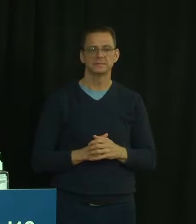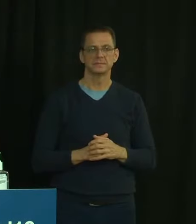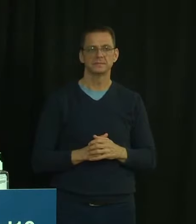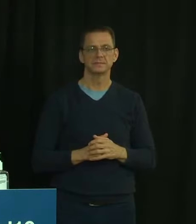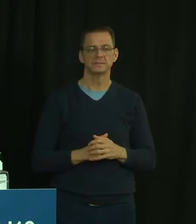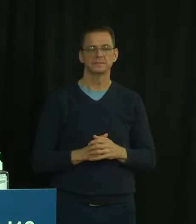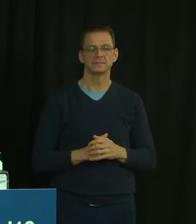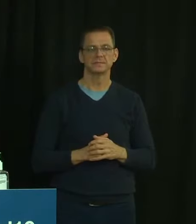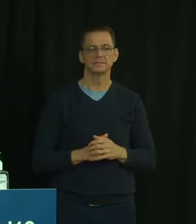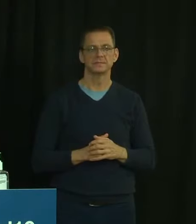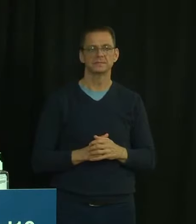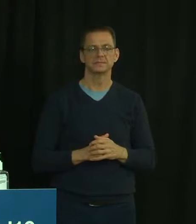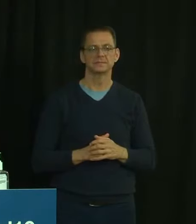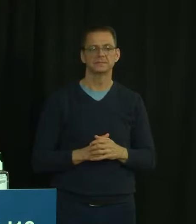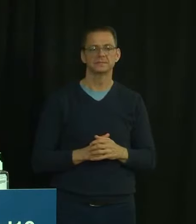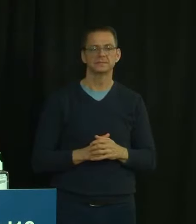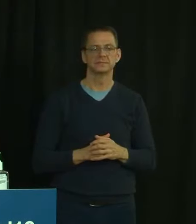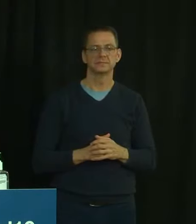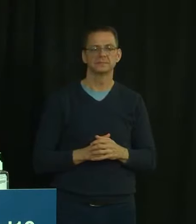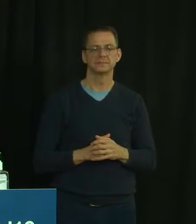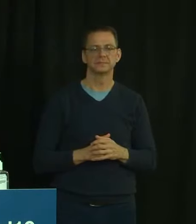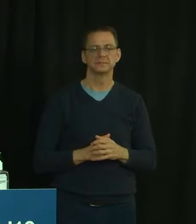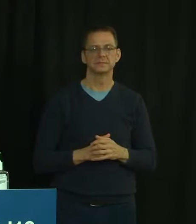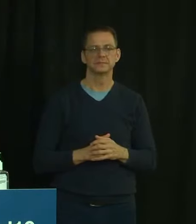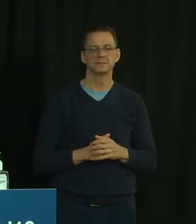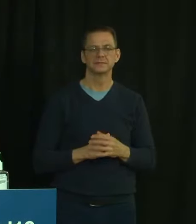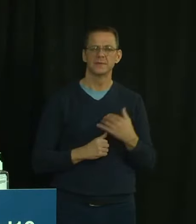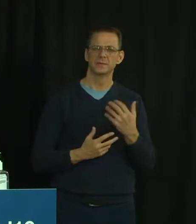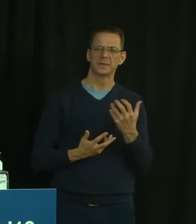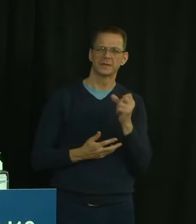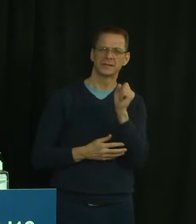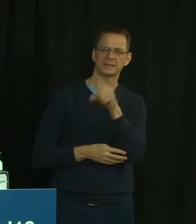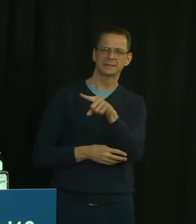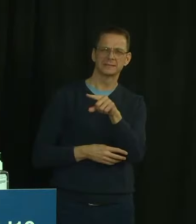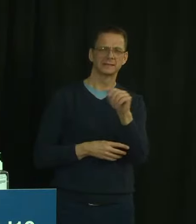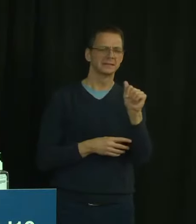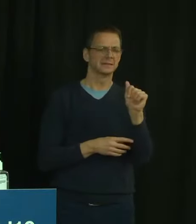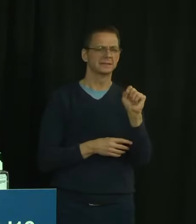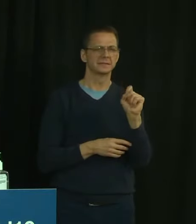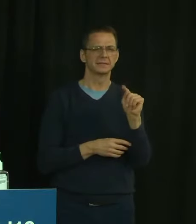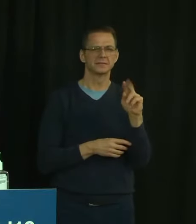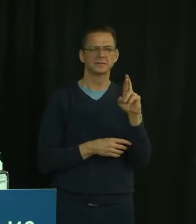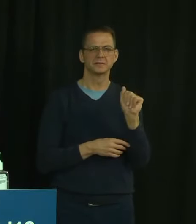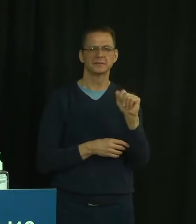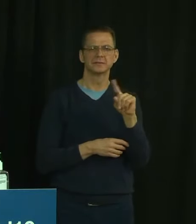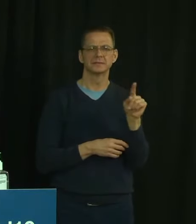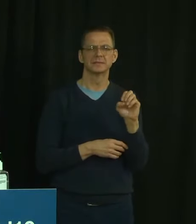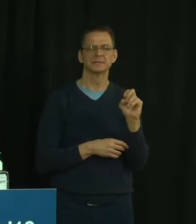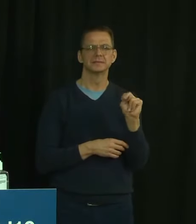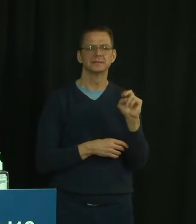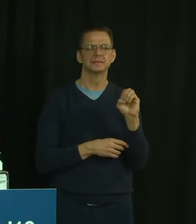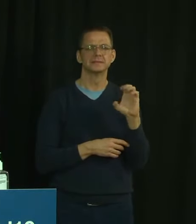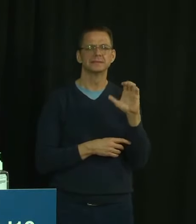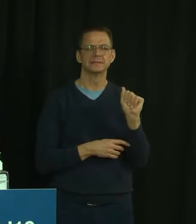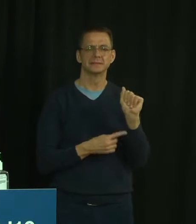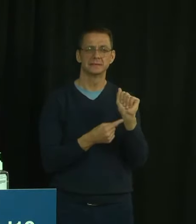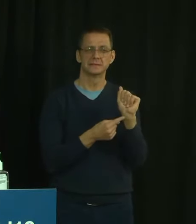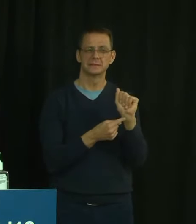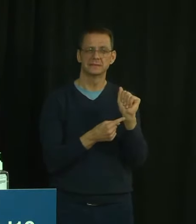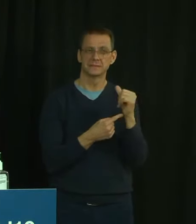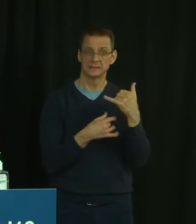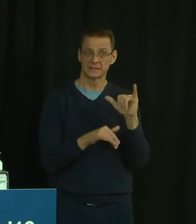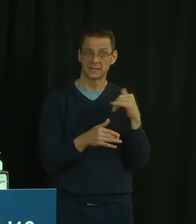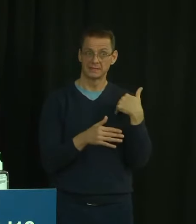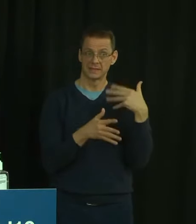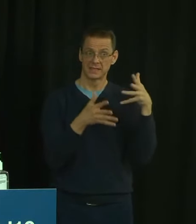wondering how much of that AstraZeneca we actually have at the moment, and if there's a danger of any of that going to waste. I don't know what kind of expiries